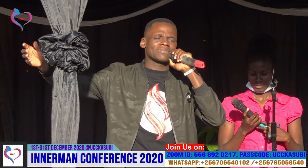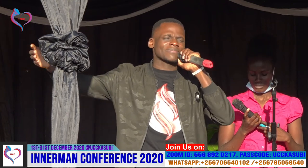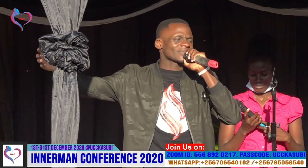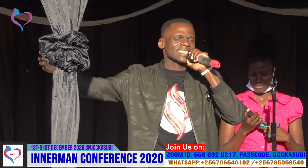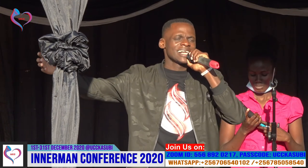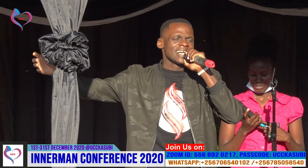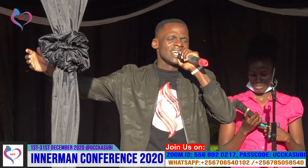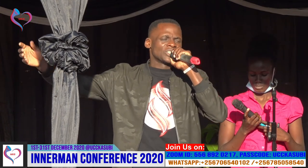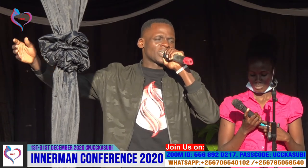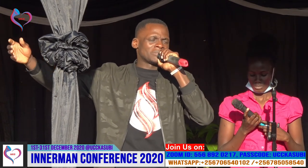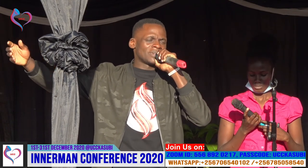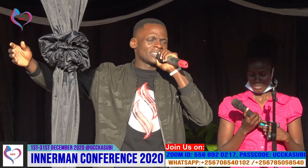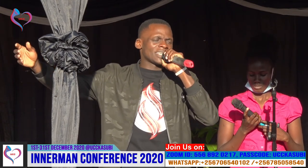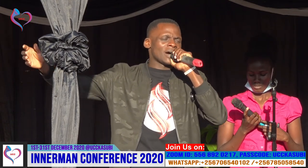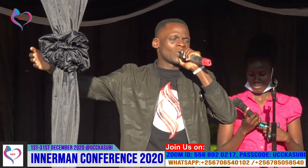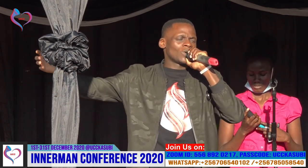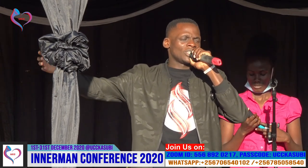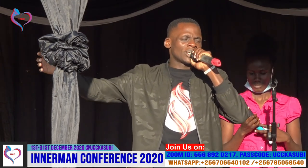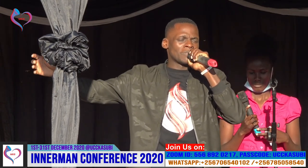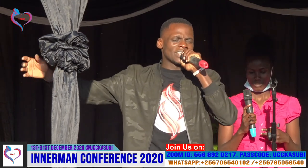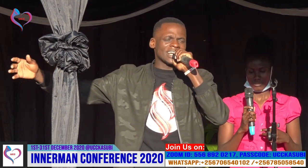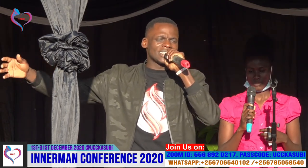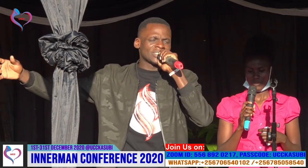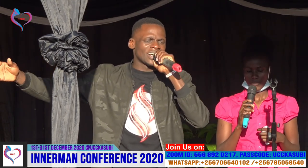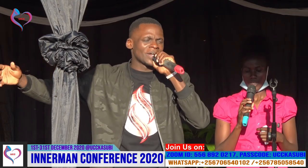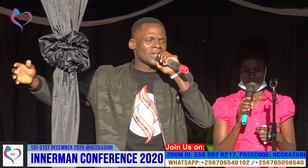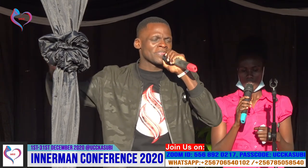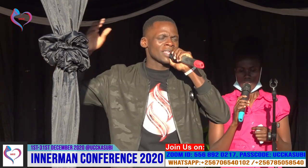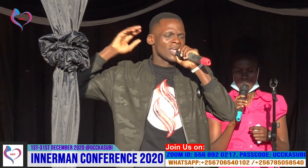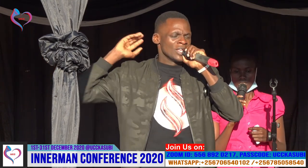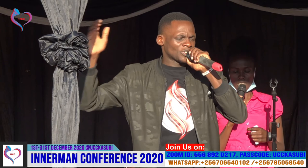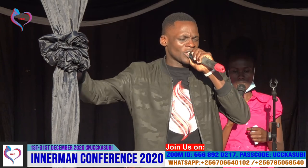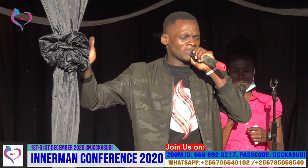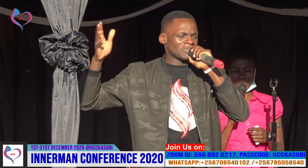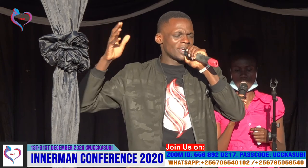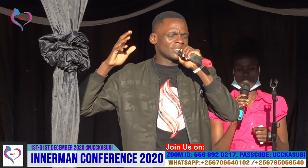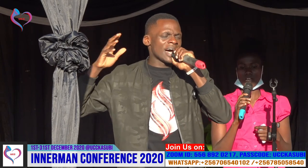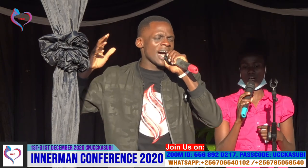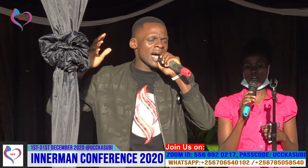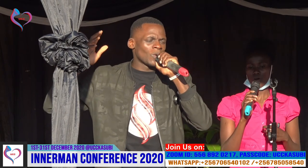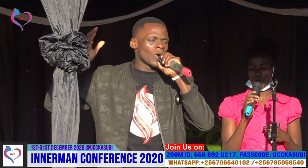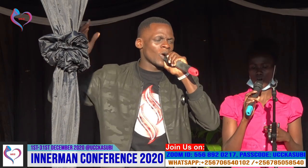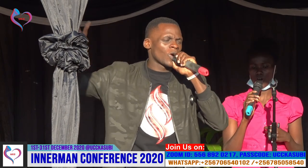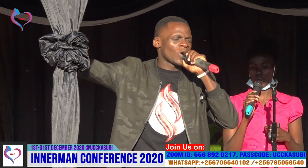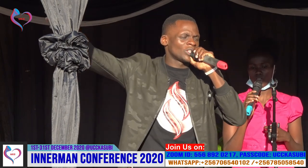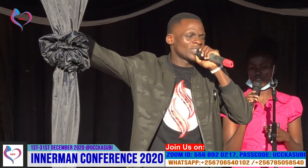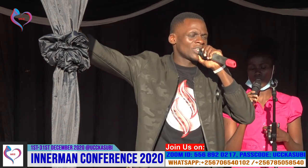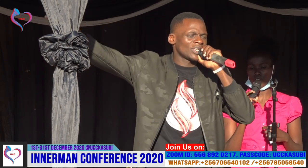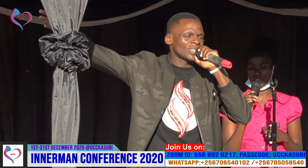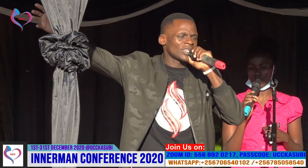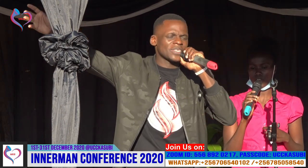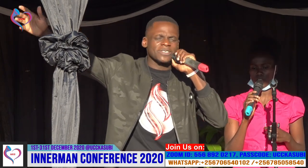Sembeza woli kampulire kanisa. Sembe